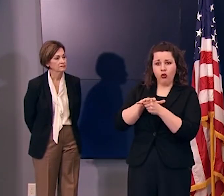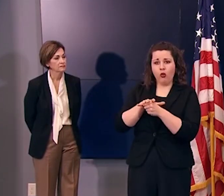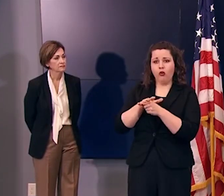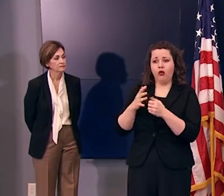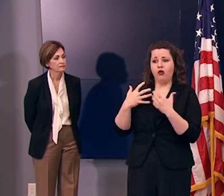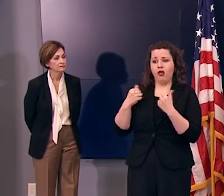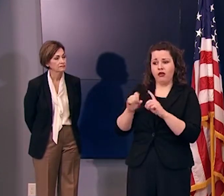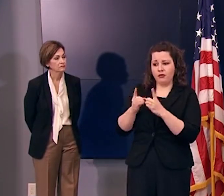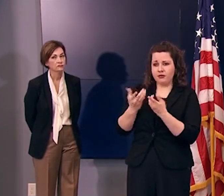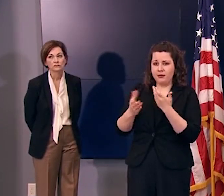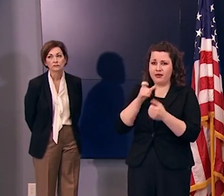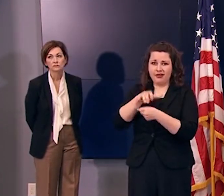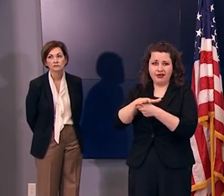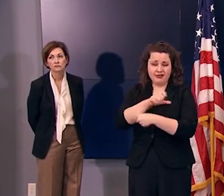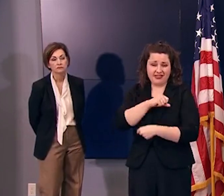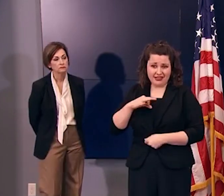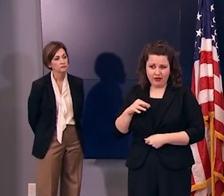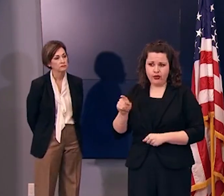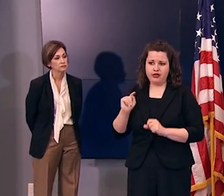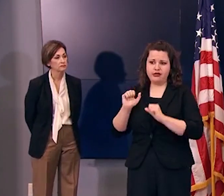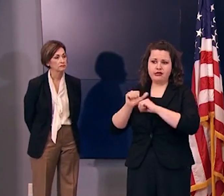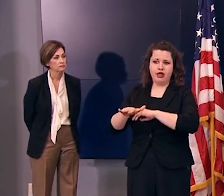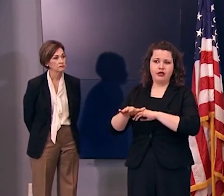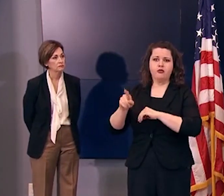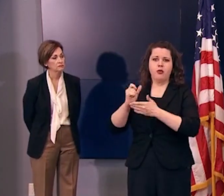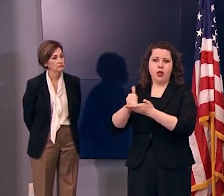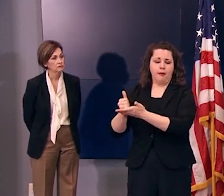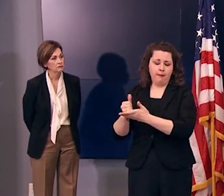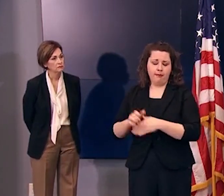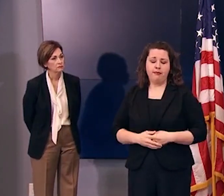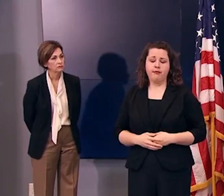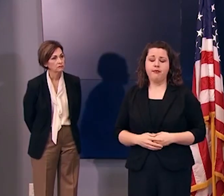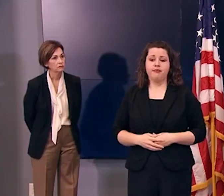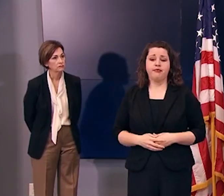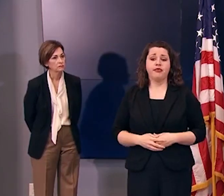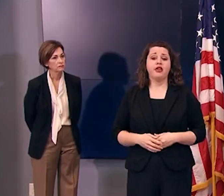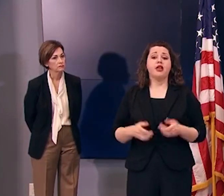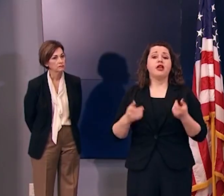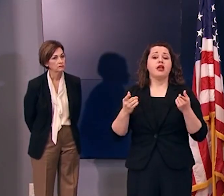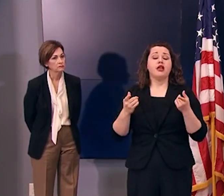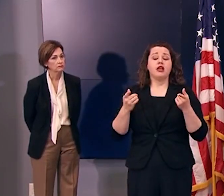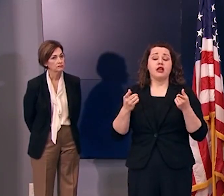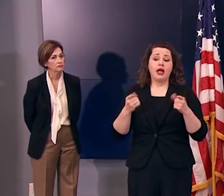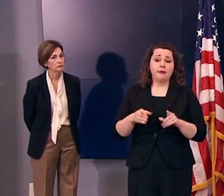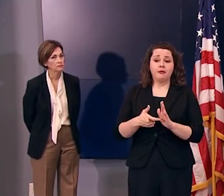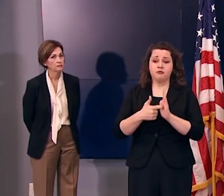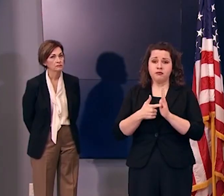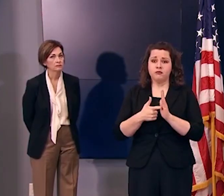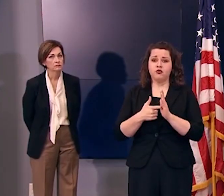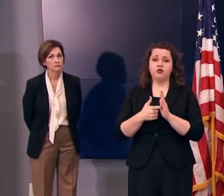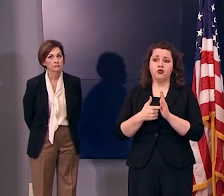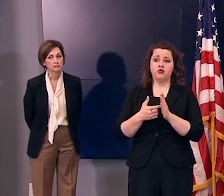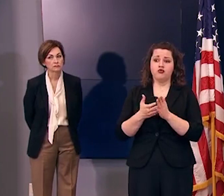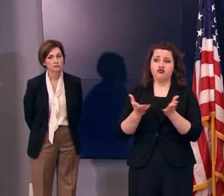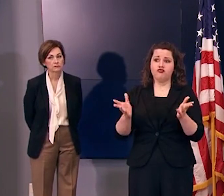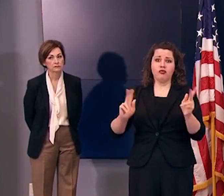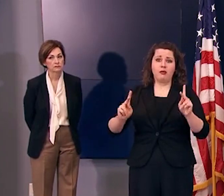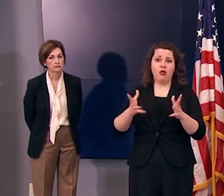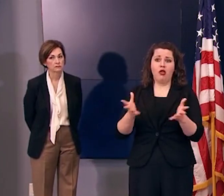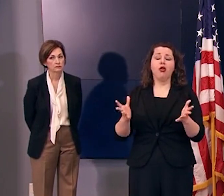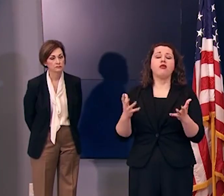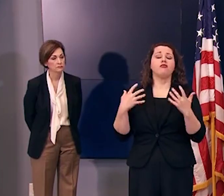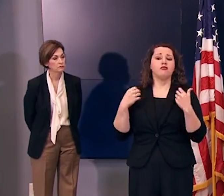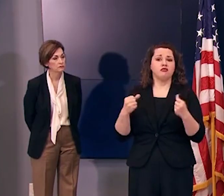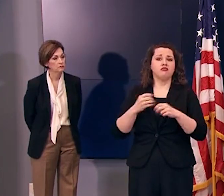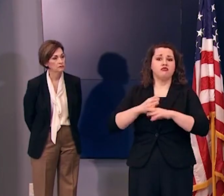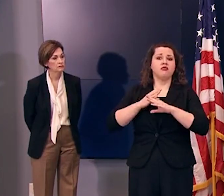have adequate staffing to do the necessary contact tracing. When it's necessary to protect the health of the public, we'll also release the name